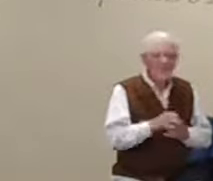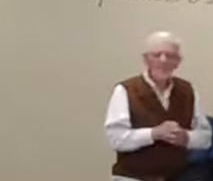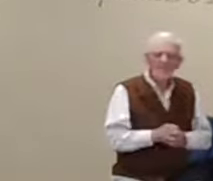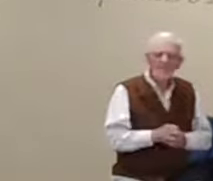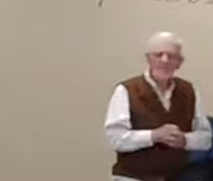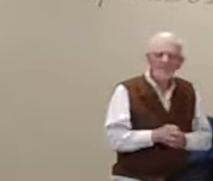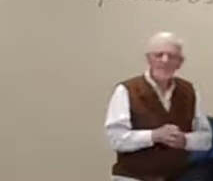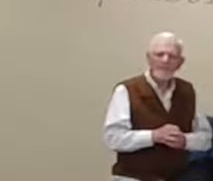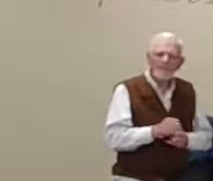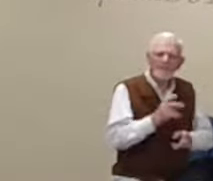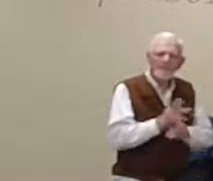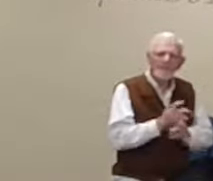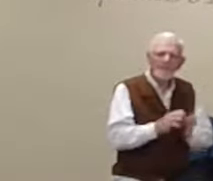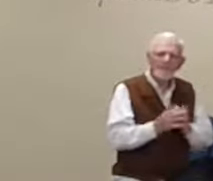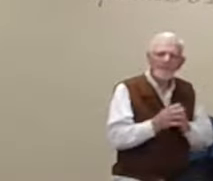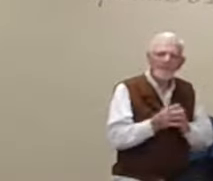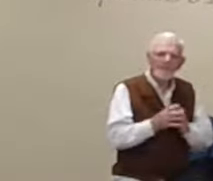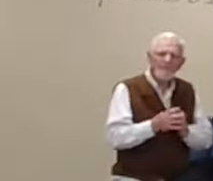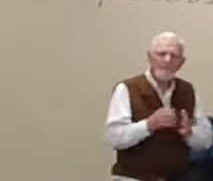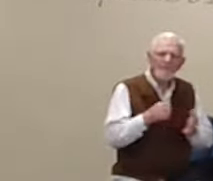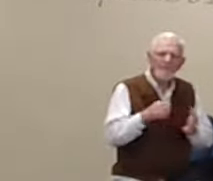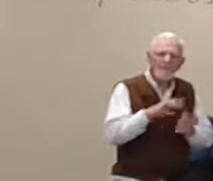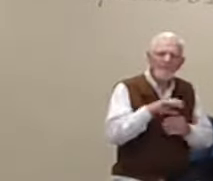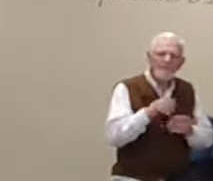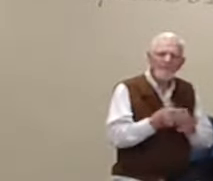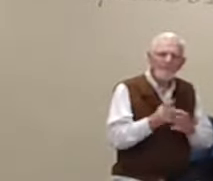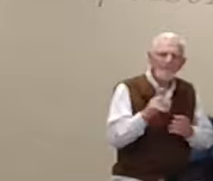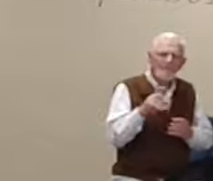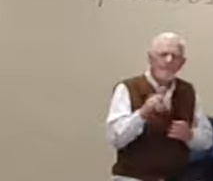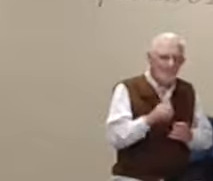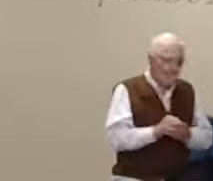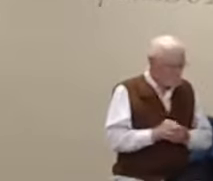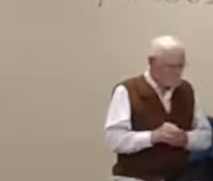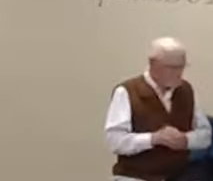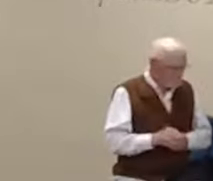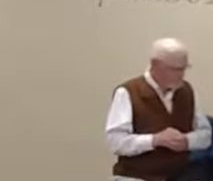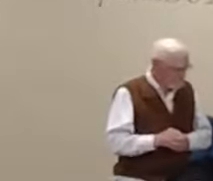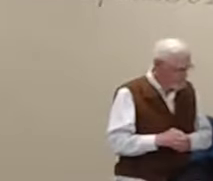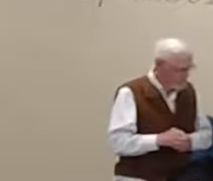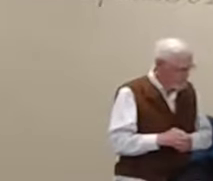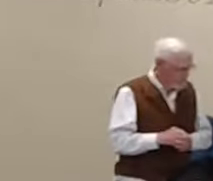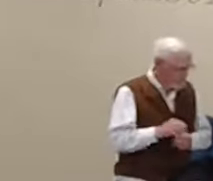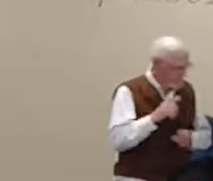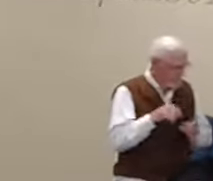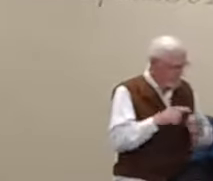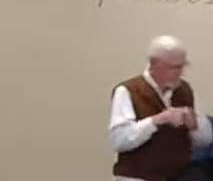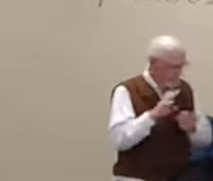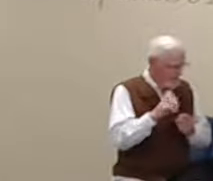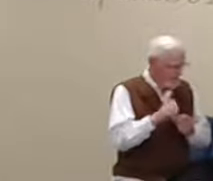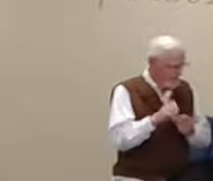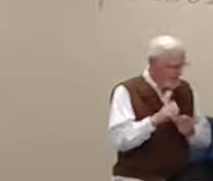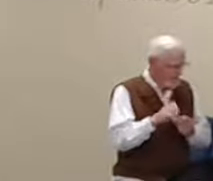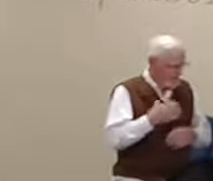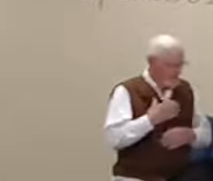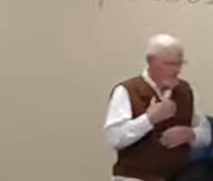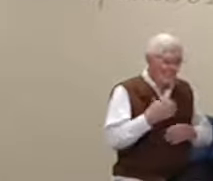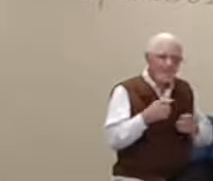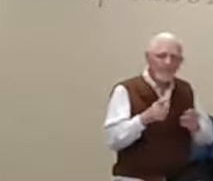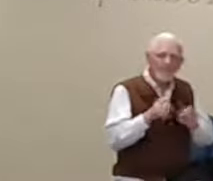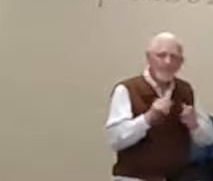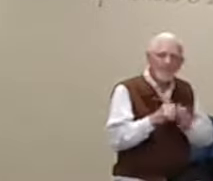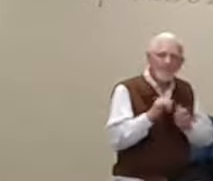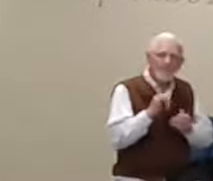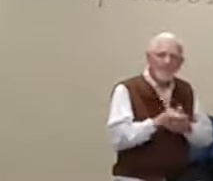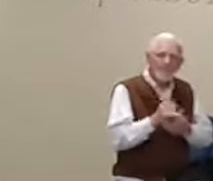And he's keeping books. He's writing it all down, folks. And you're going to be so glad you did.